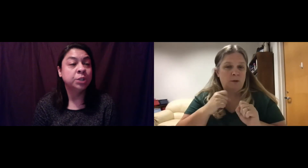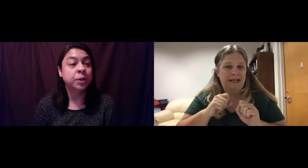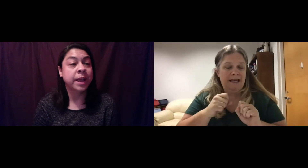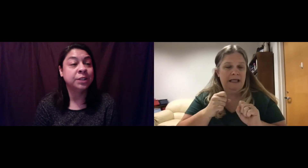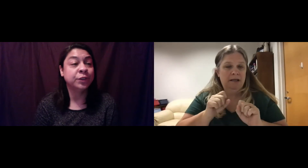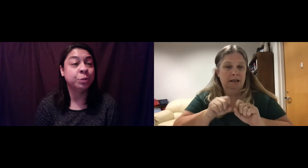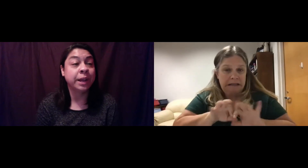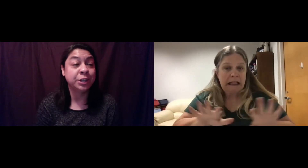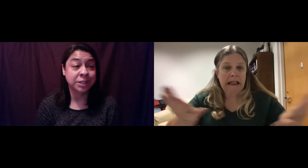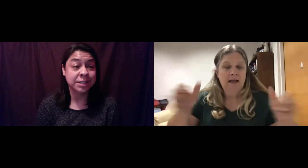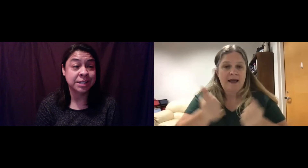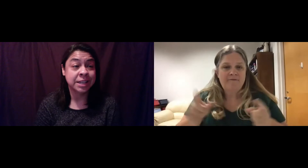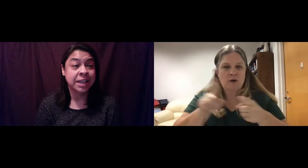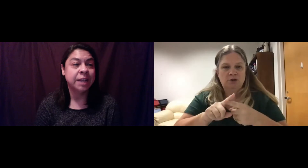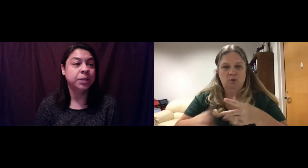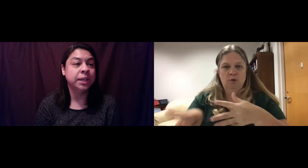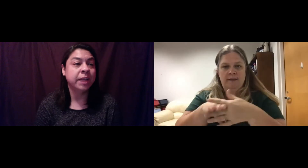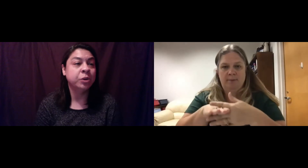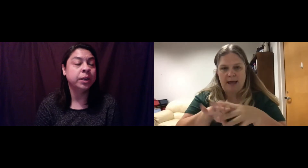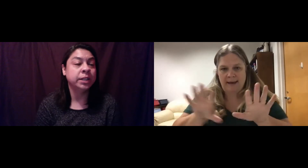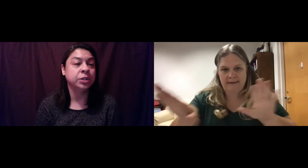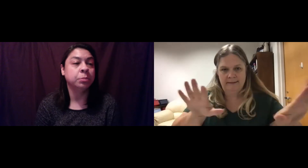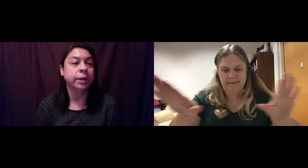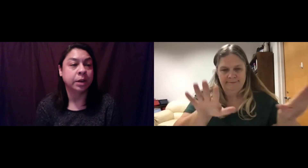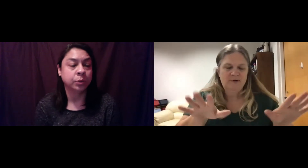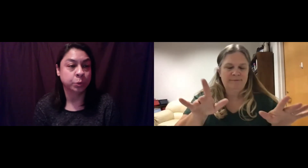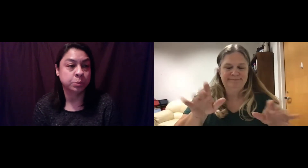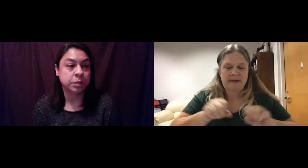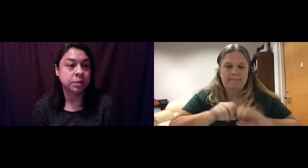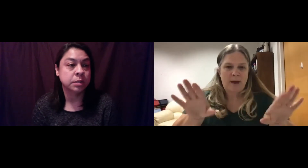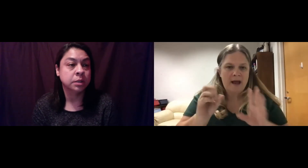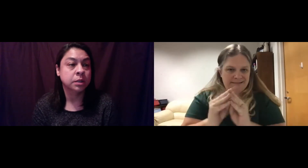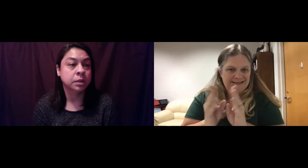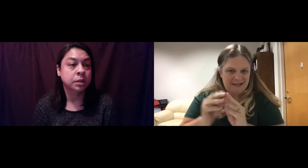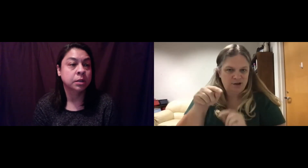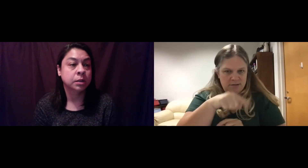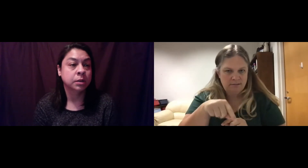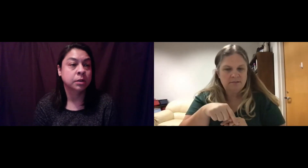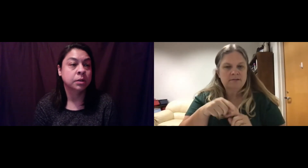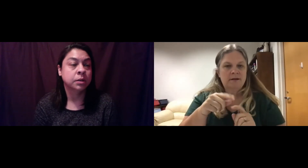I just want to ask for your patience as we get everyone into the breakout rooms.